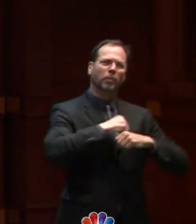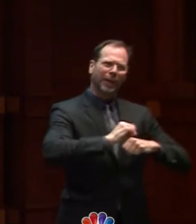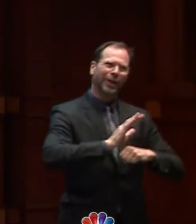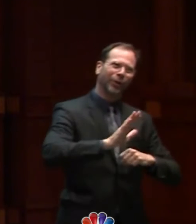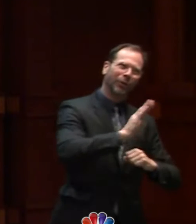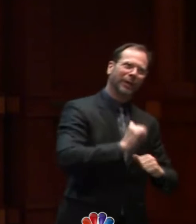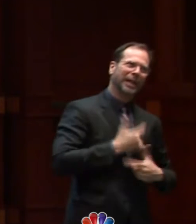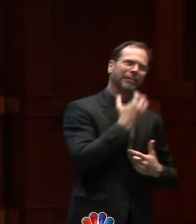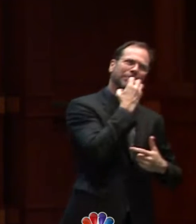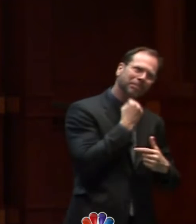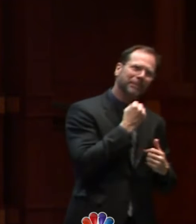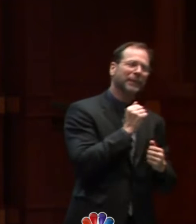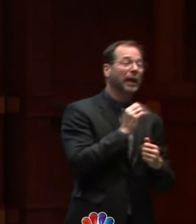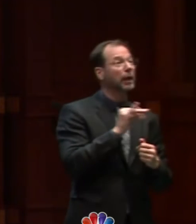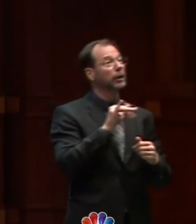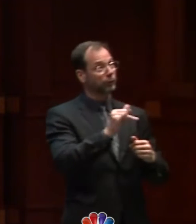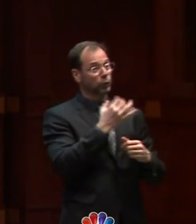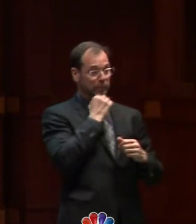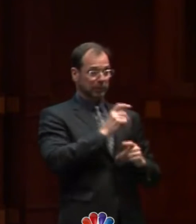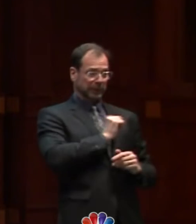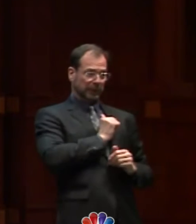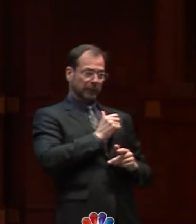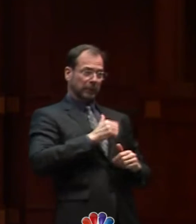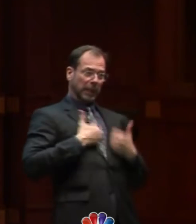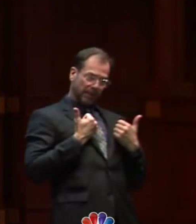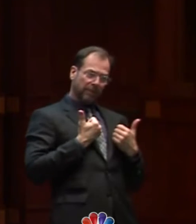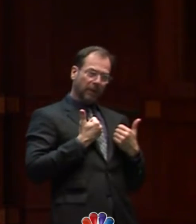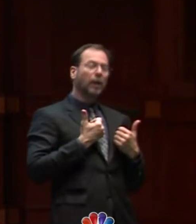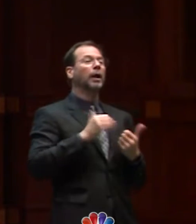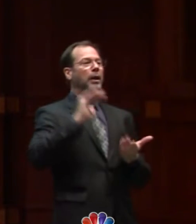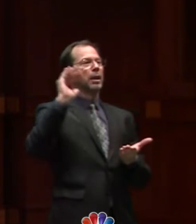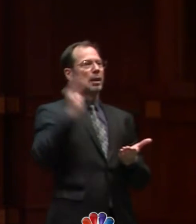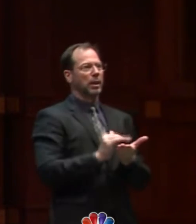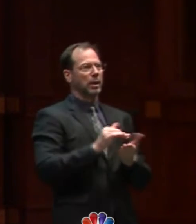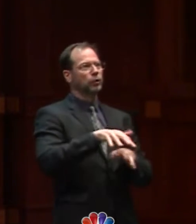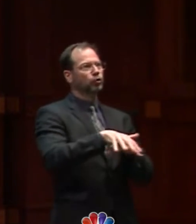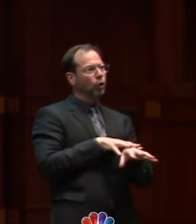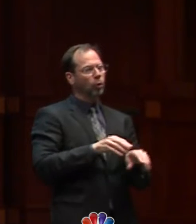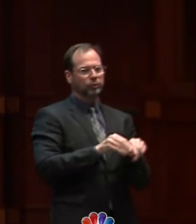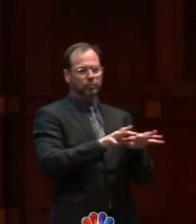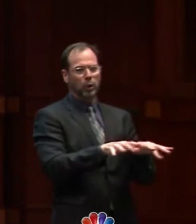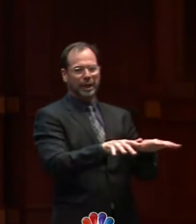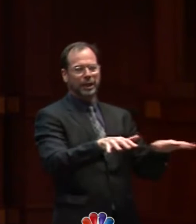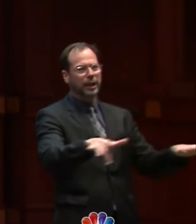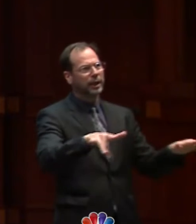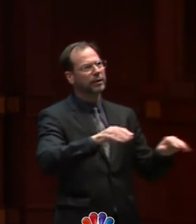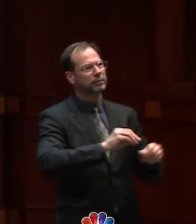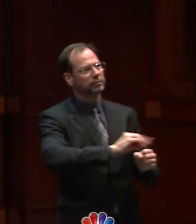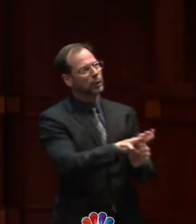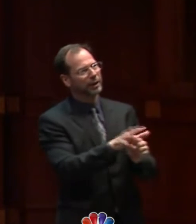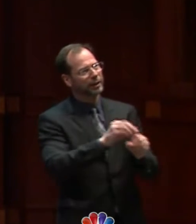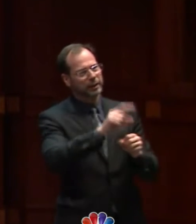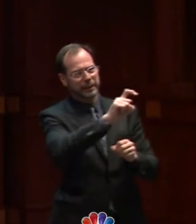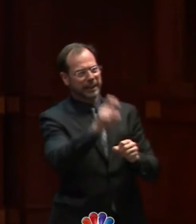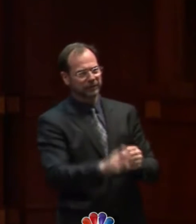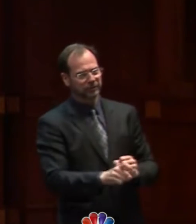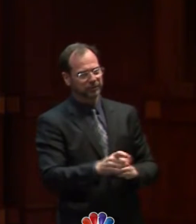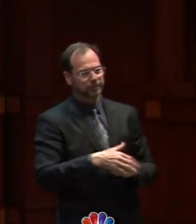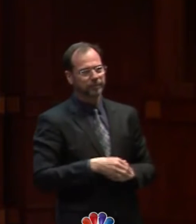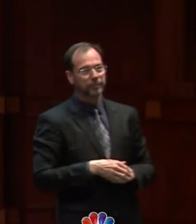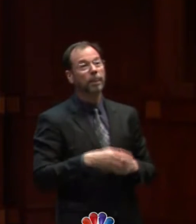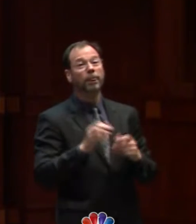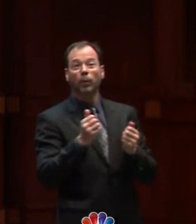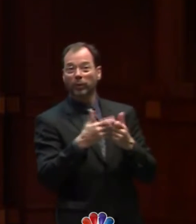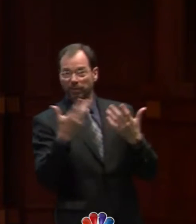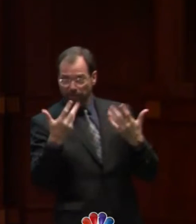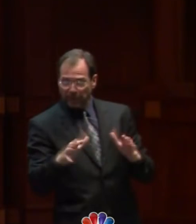your life, and in doing so, make sure that we slow the spread of the coronavirus in Texas. With that, we'll be happy to take a